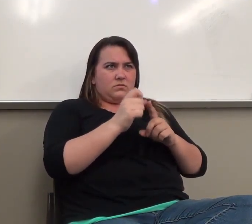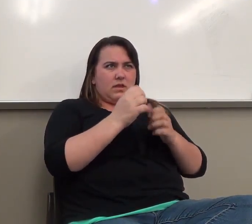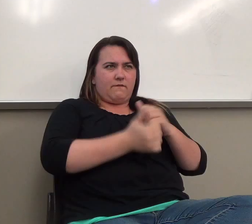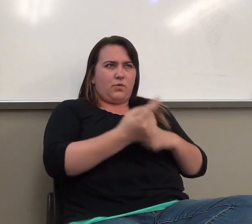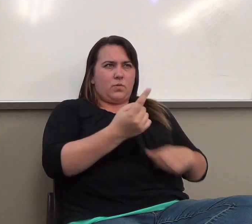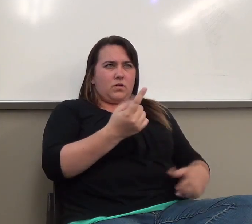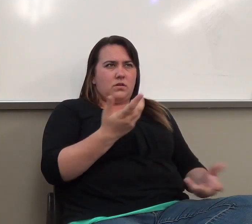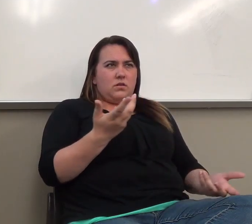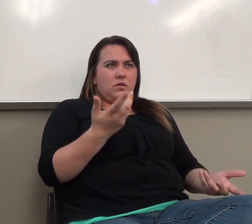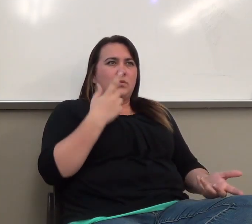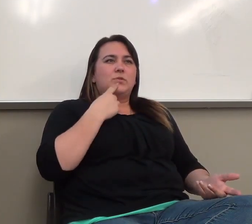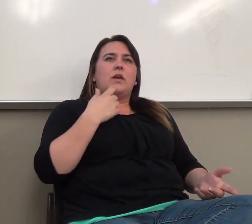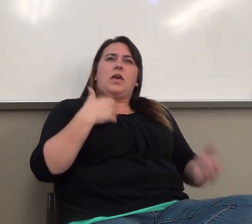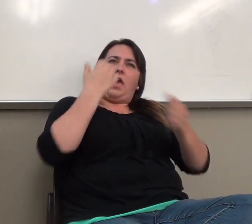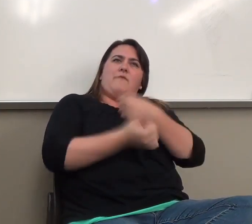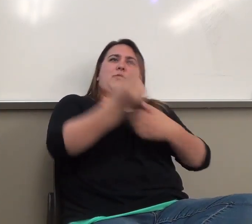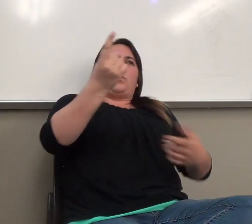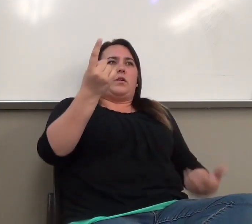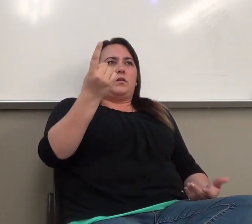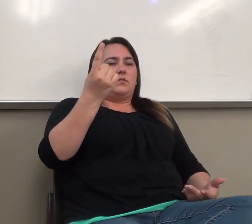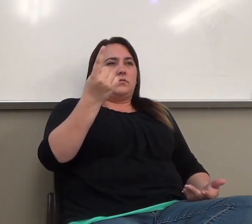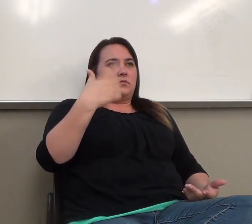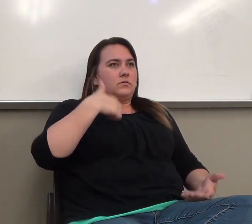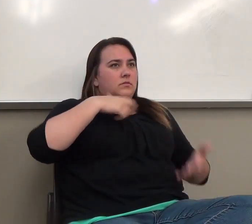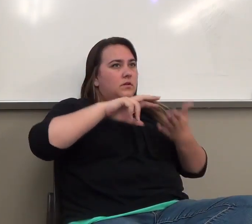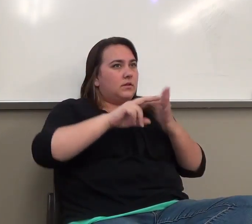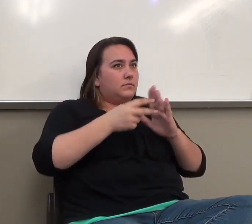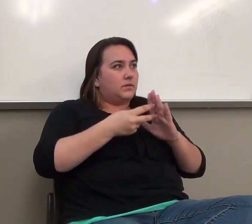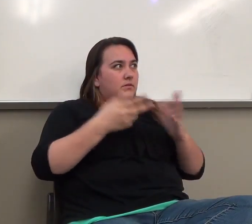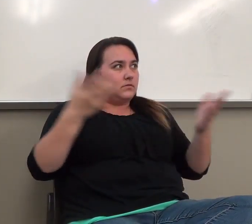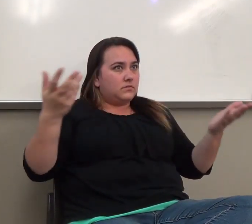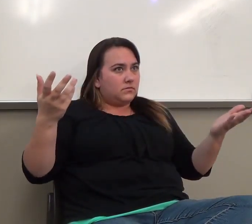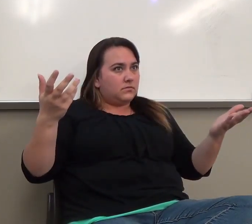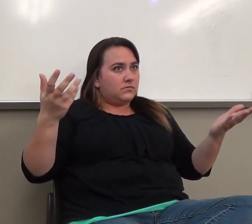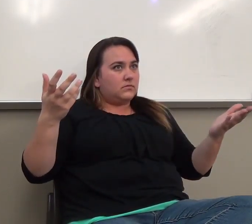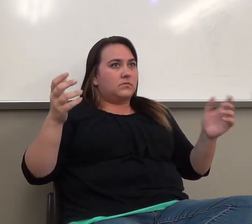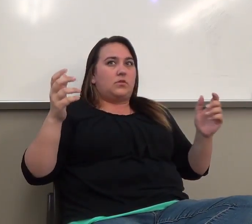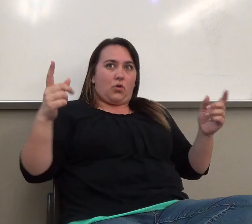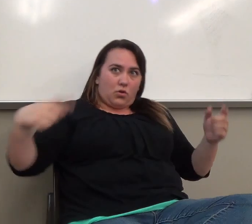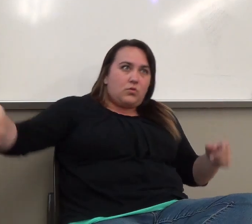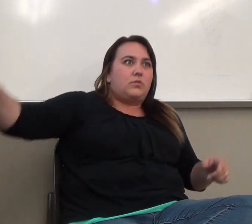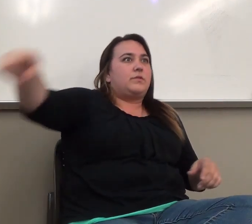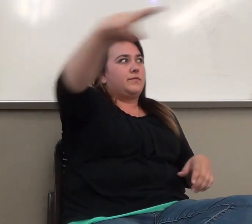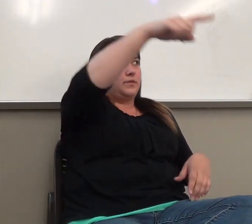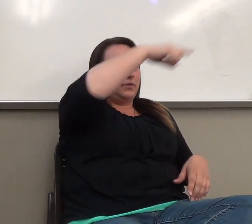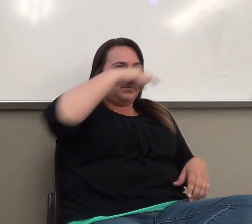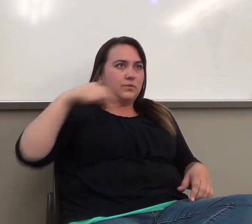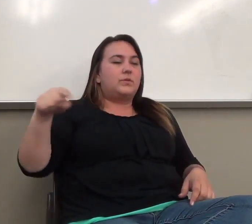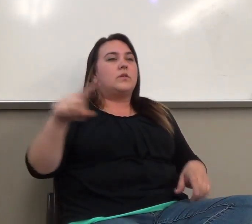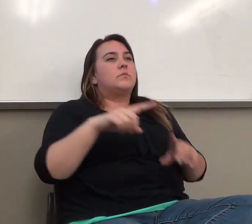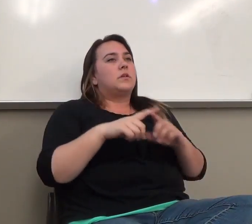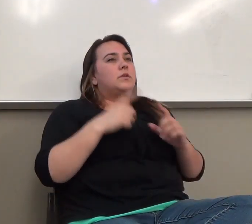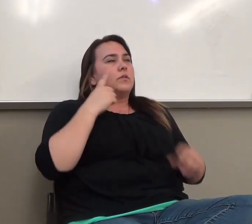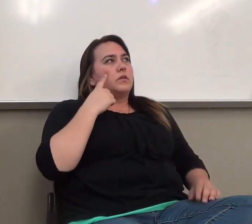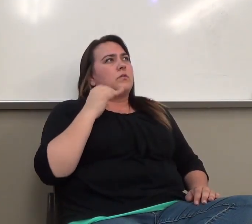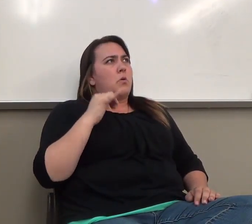pronouns. However, yeah, as we think about it, what does everyone mean?